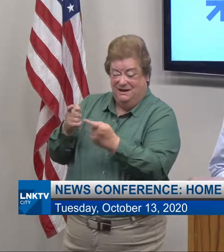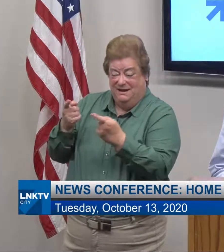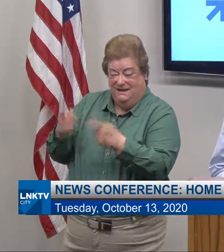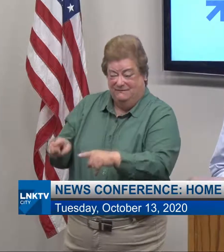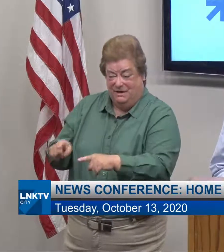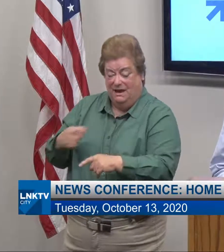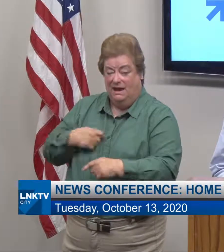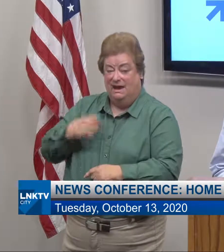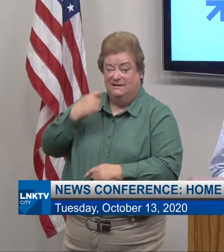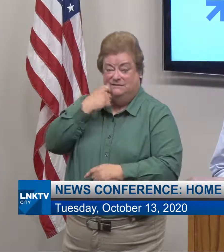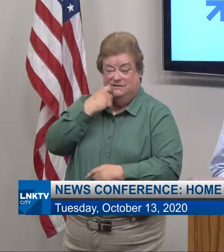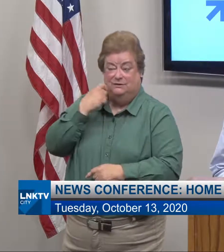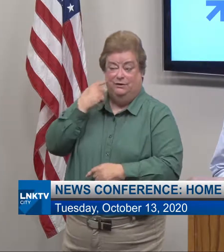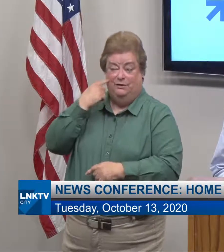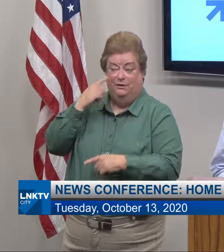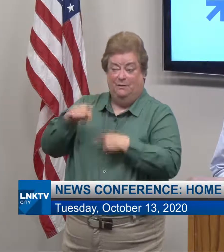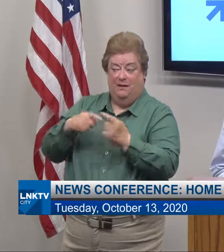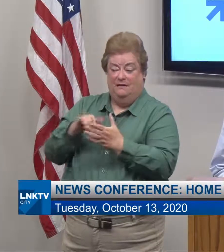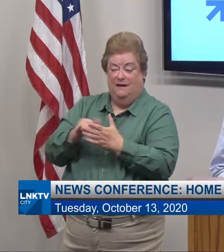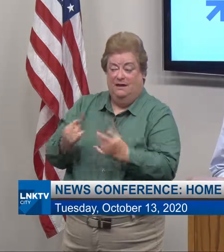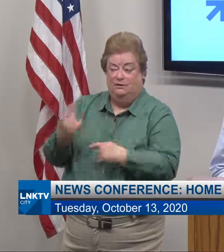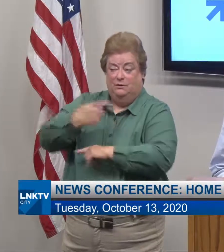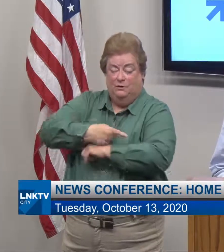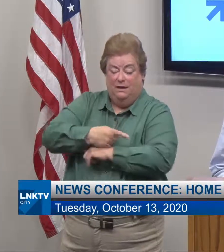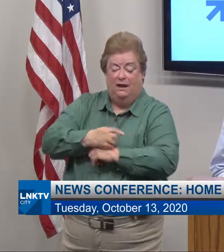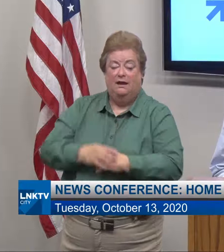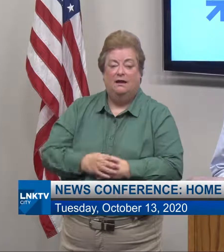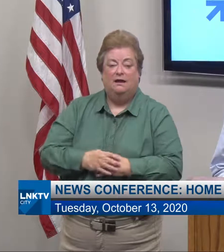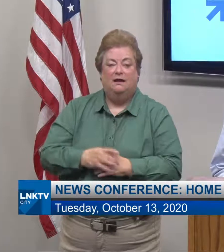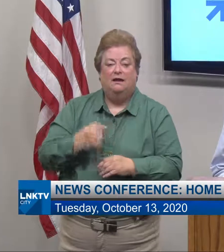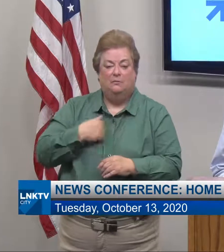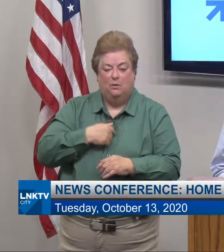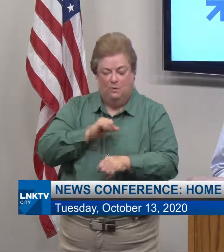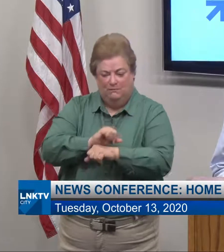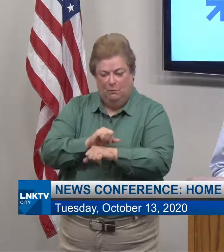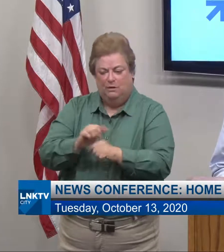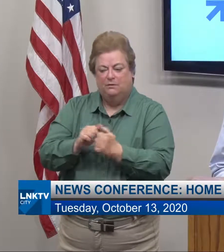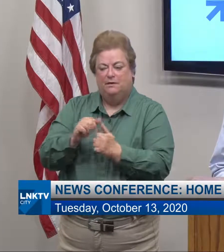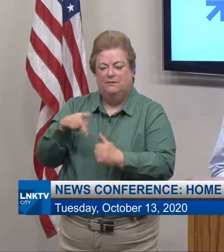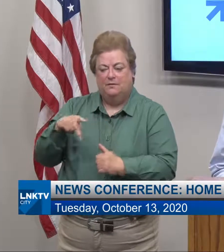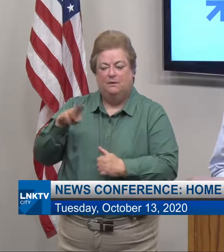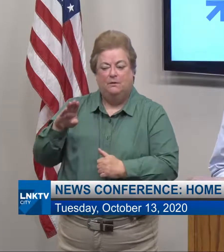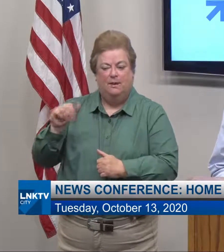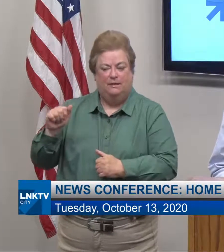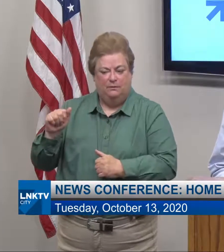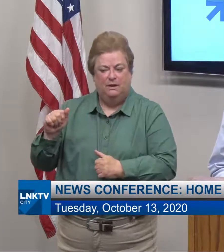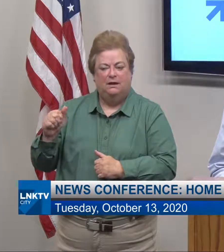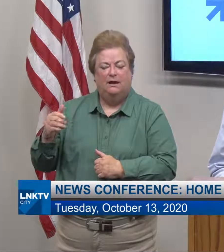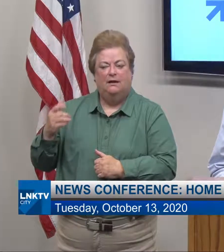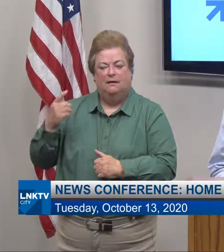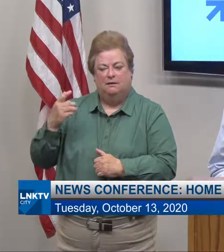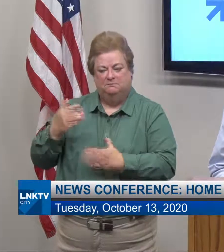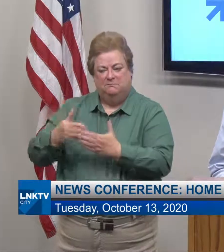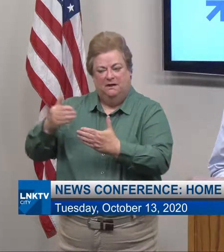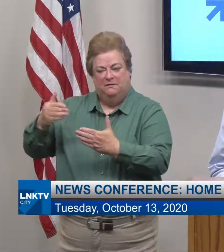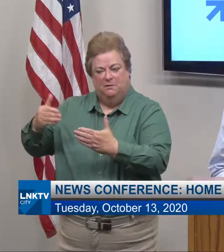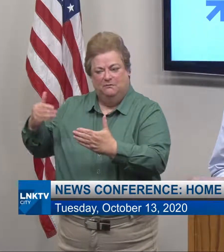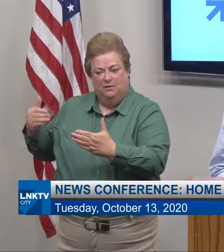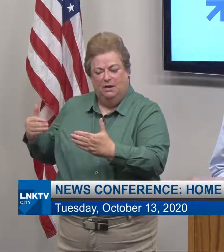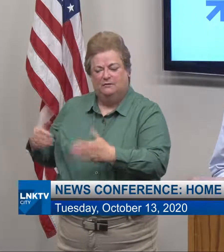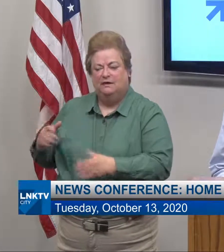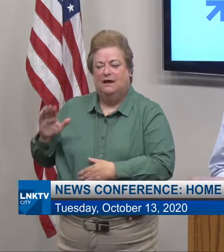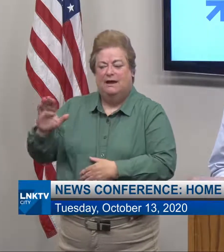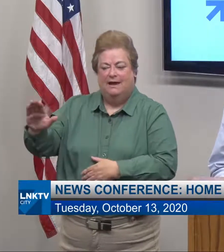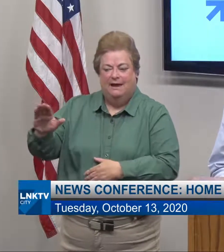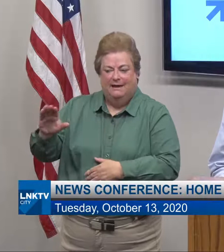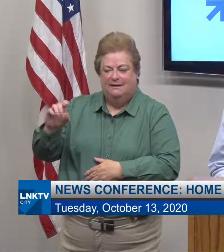heard about it today, and so, but we have worked with Pinnacle Bank Arena on multiple events. Tom Lorenz and his